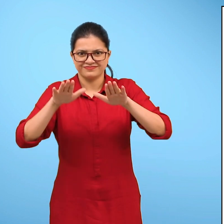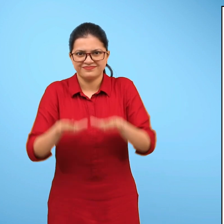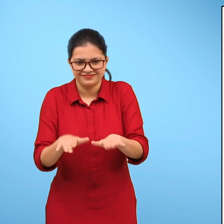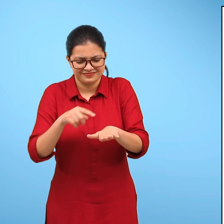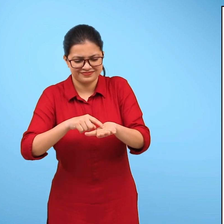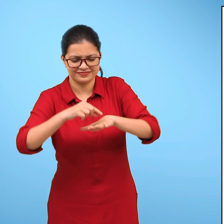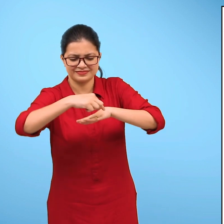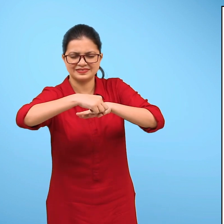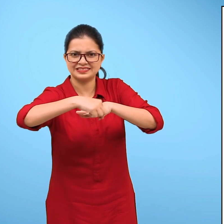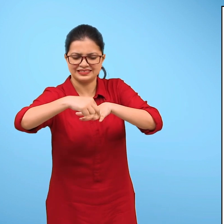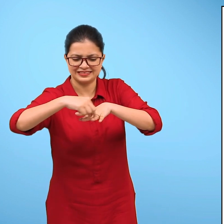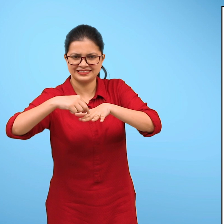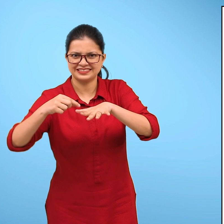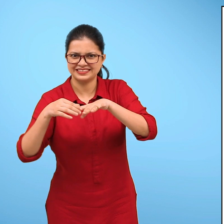including the fingers and toes.